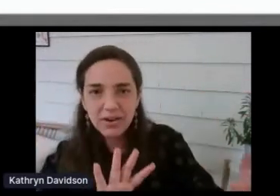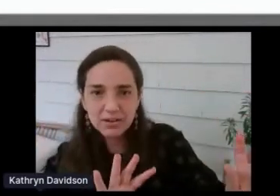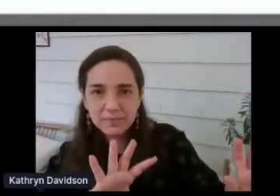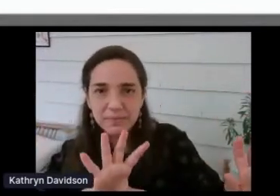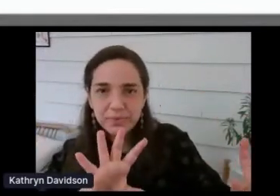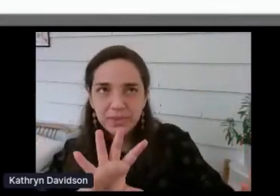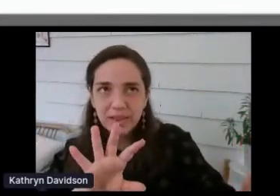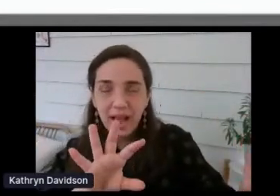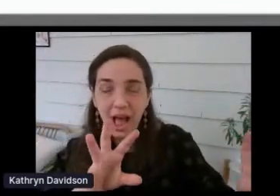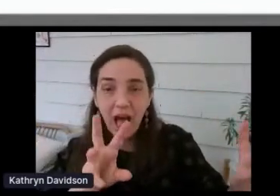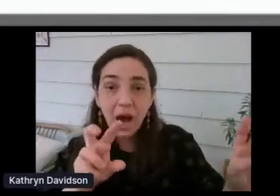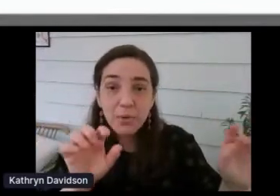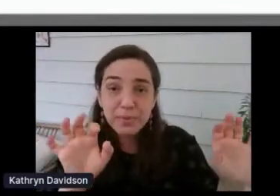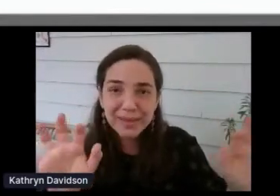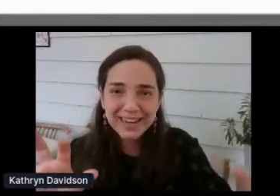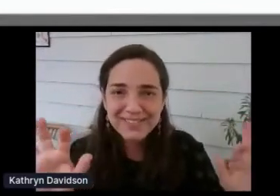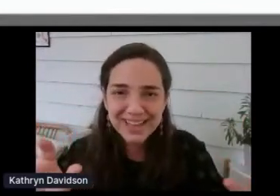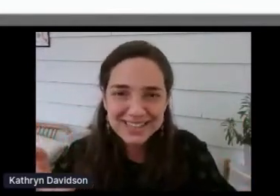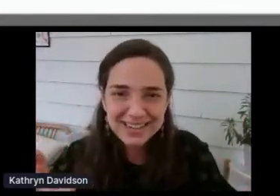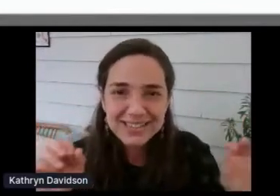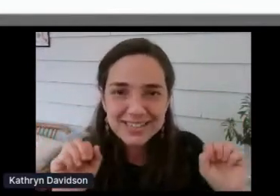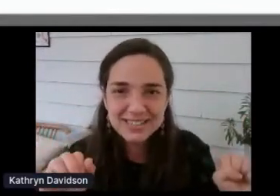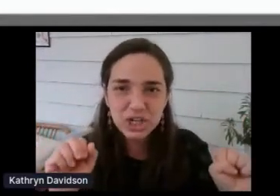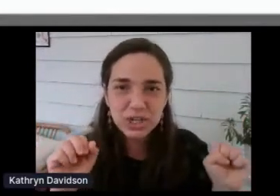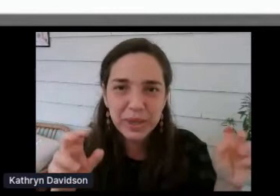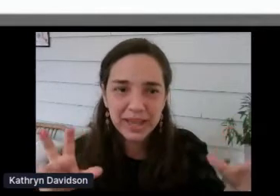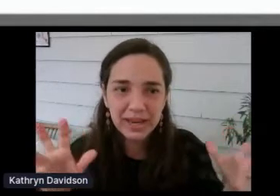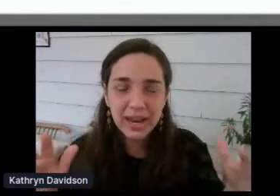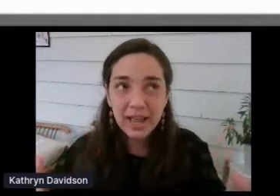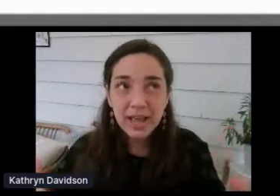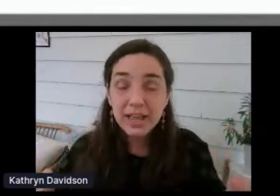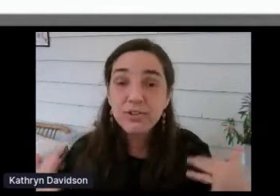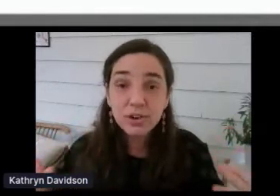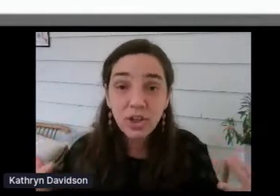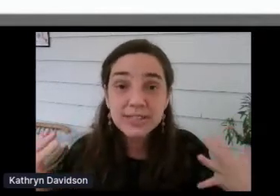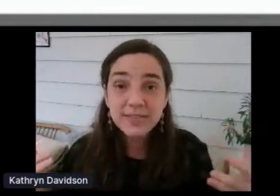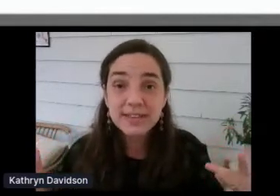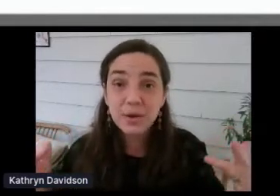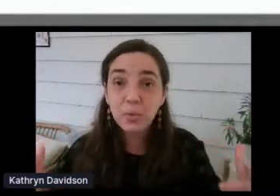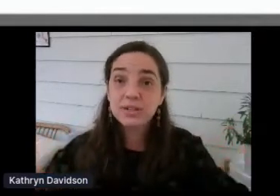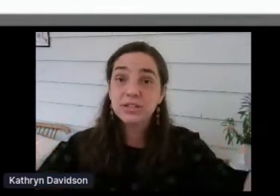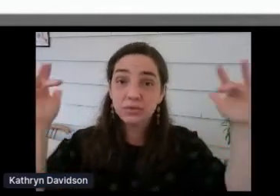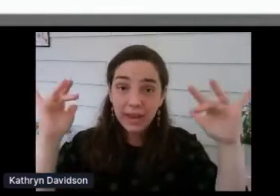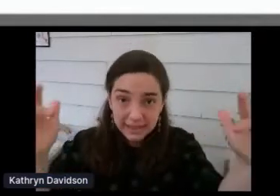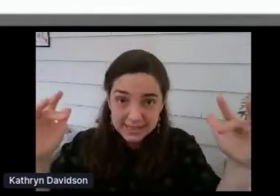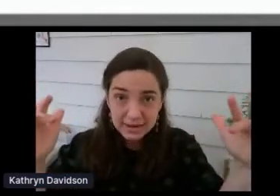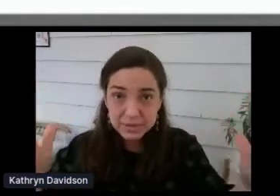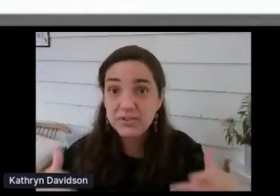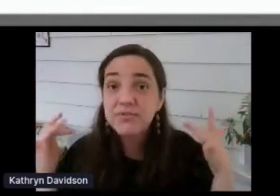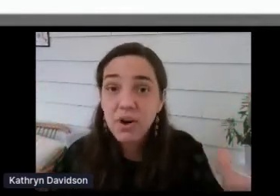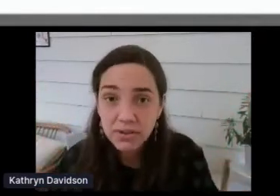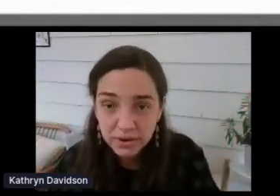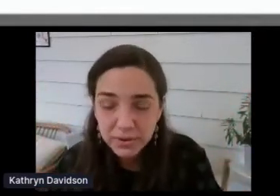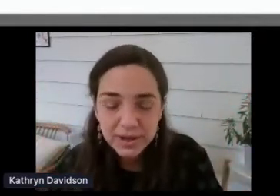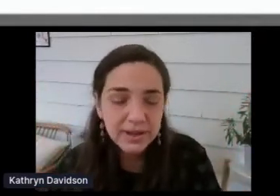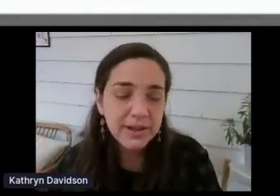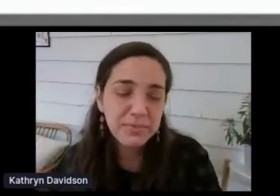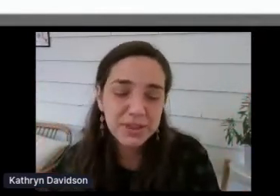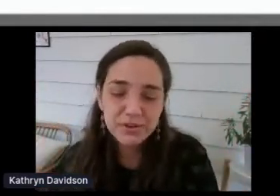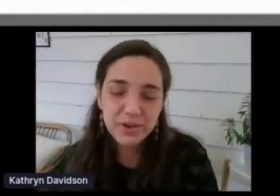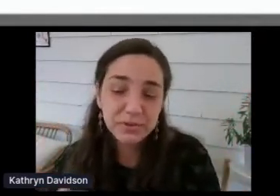how the meaning of that sentence is such that we can infer lots of things that weren't directly said, but that